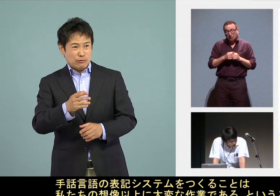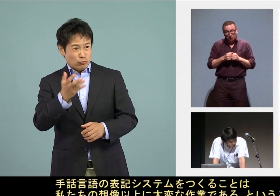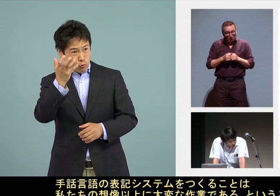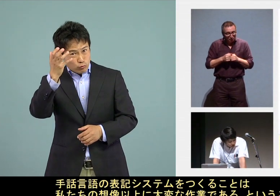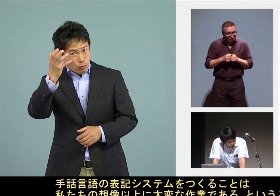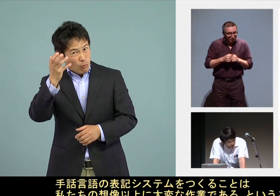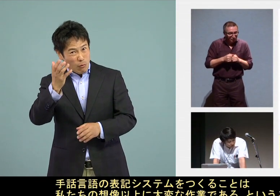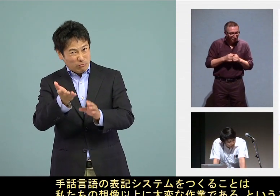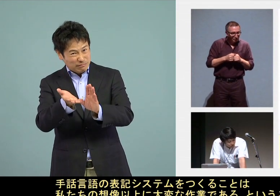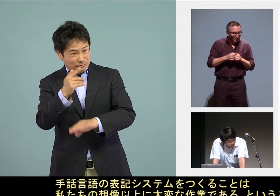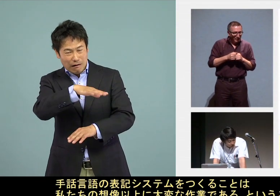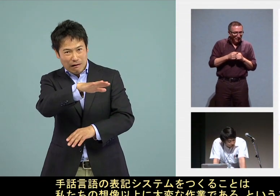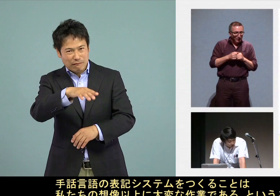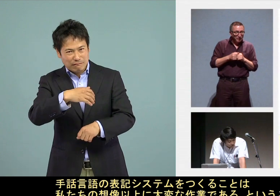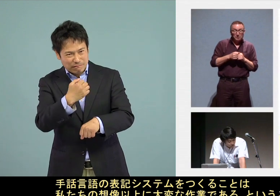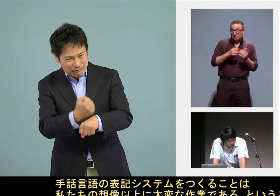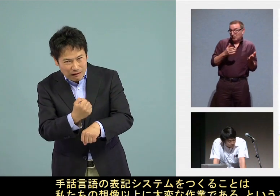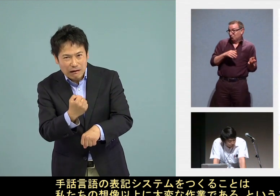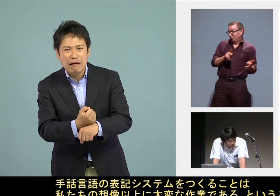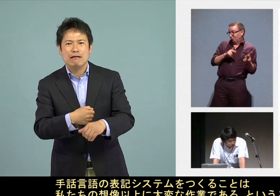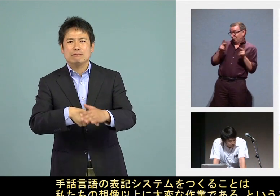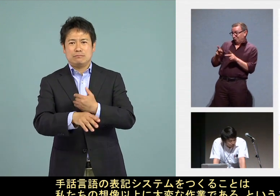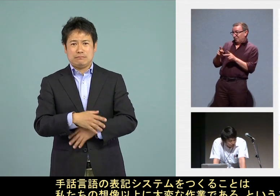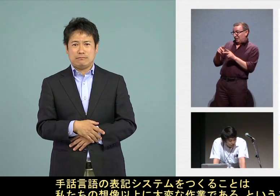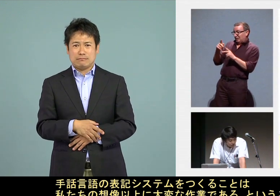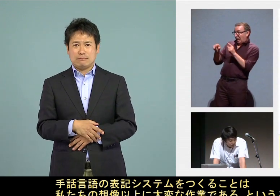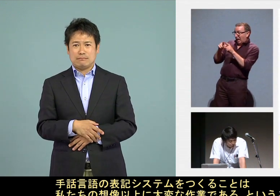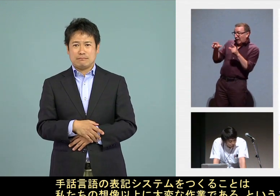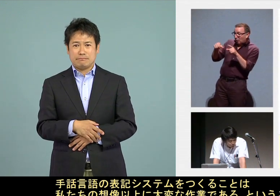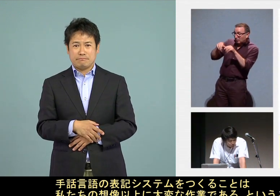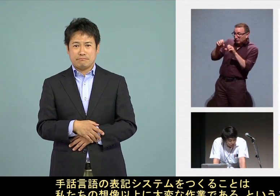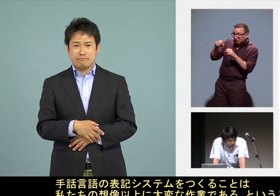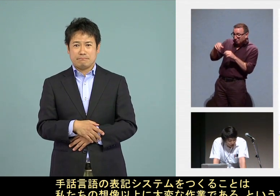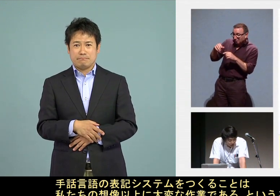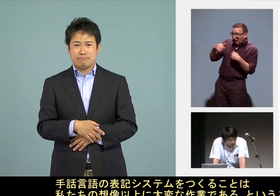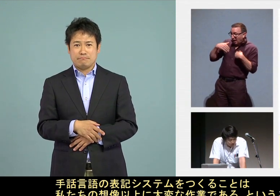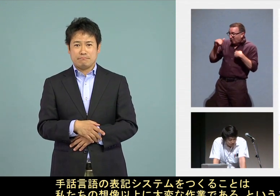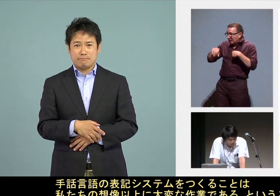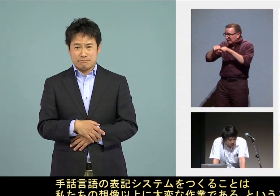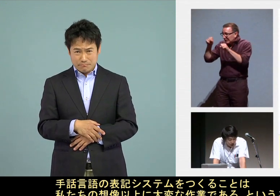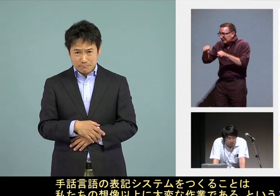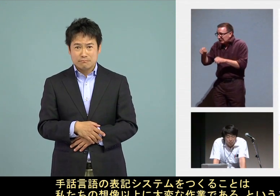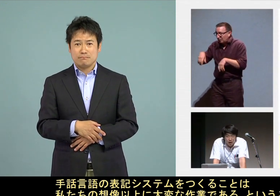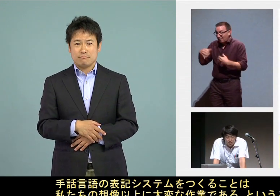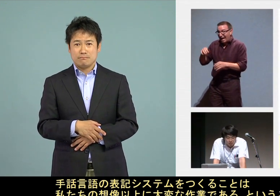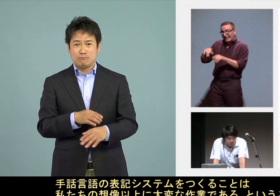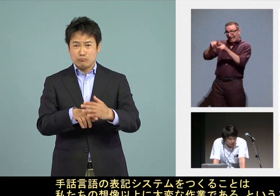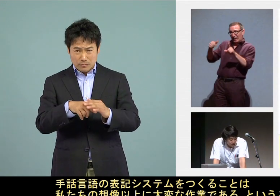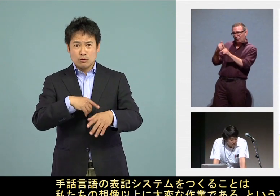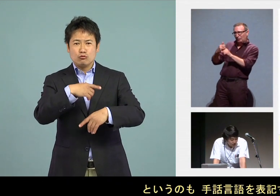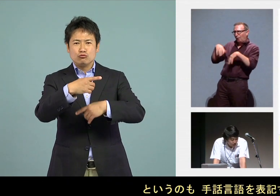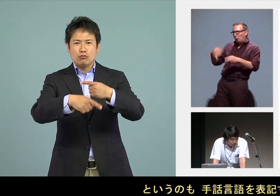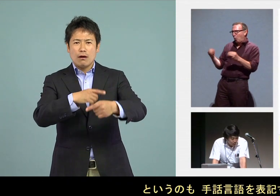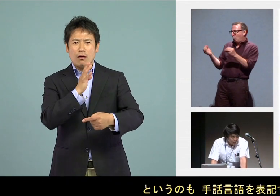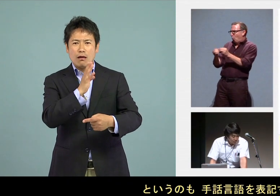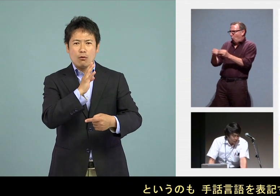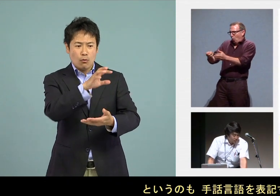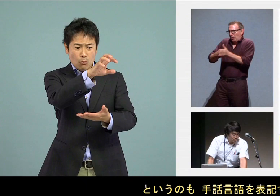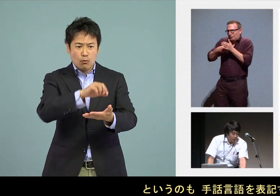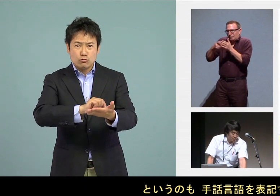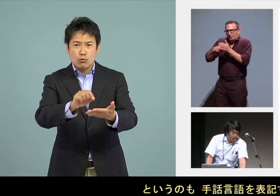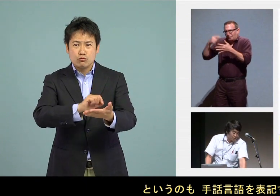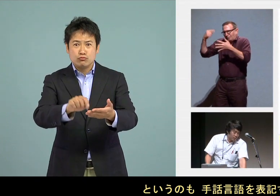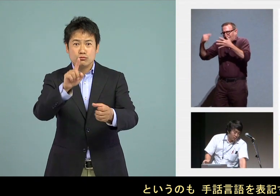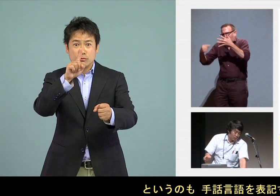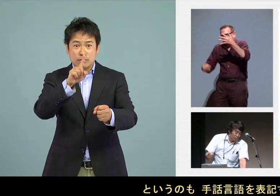a notation system for sign languages provide to be far more demanding than we had imagined. We will need